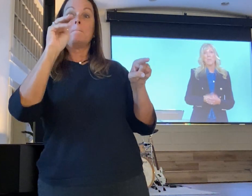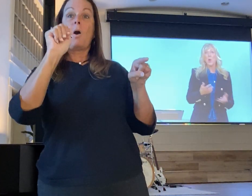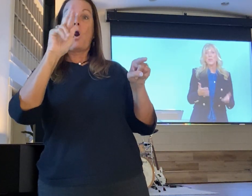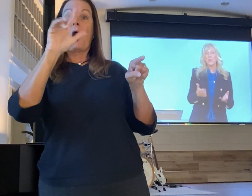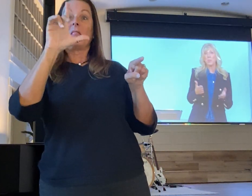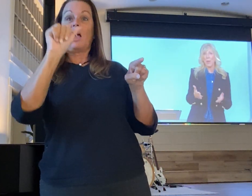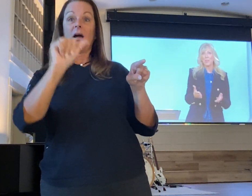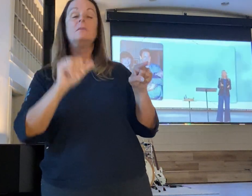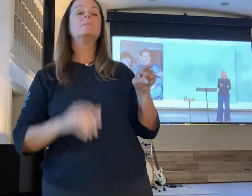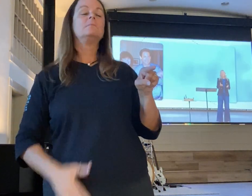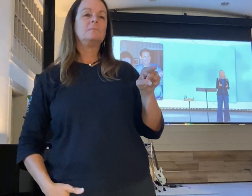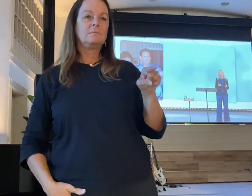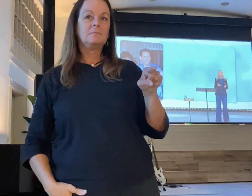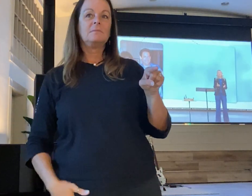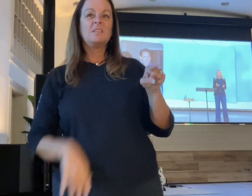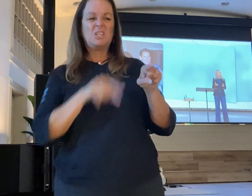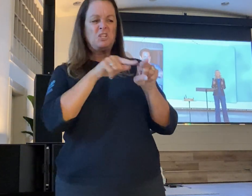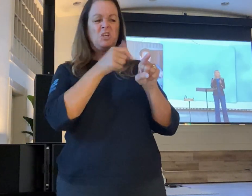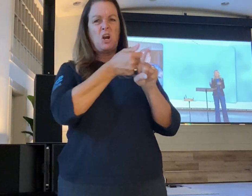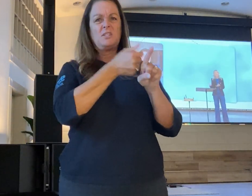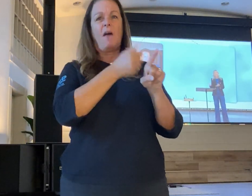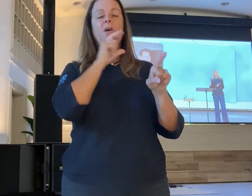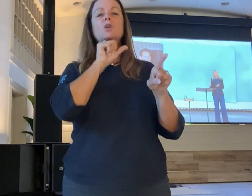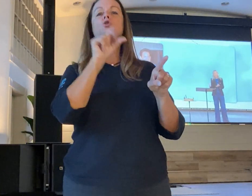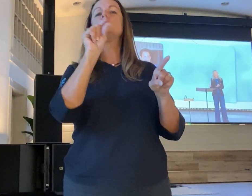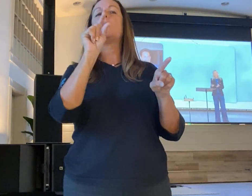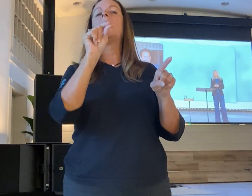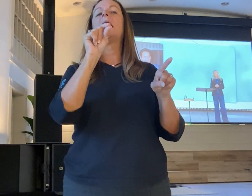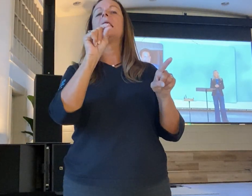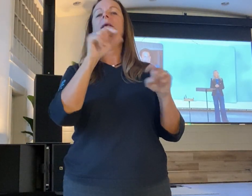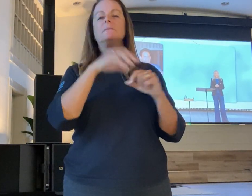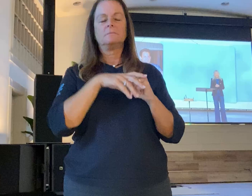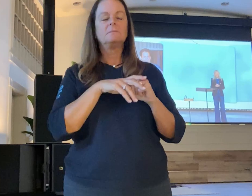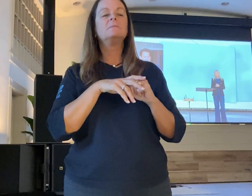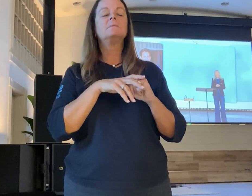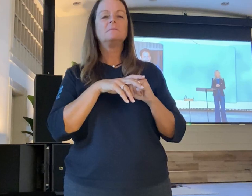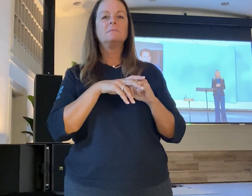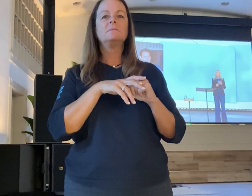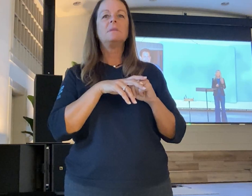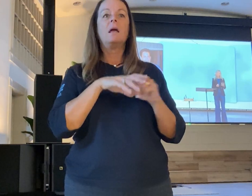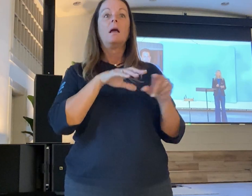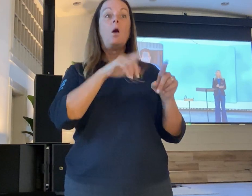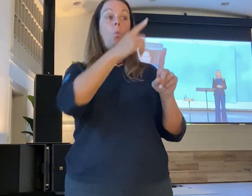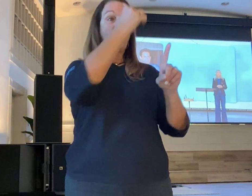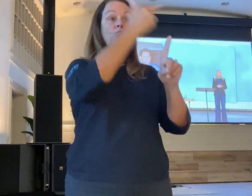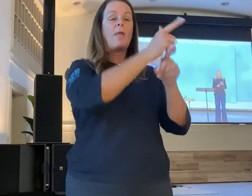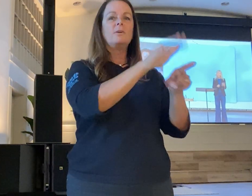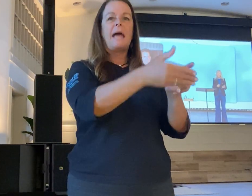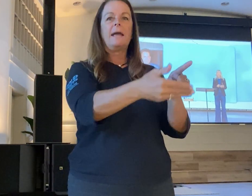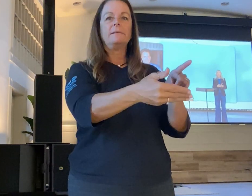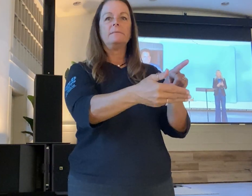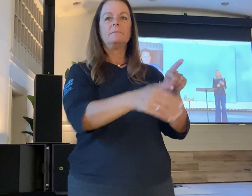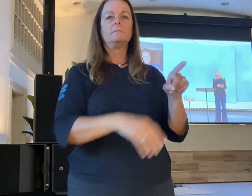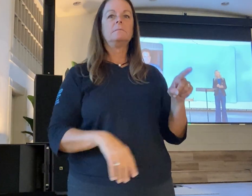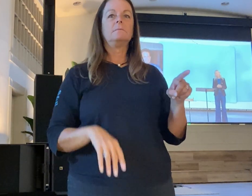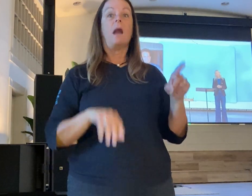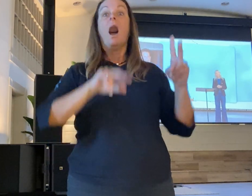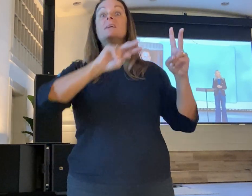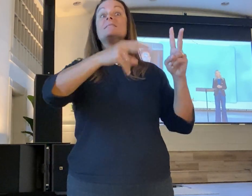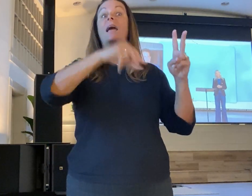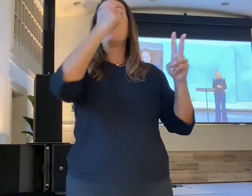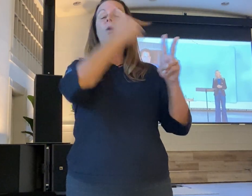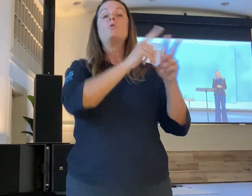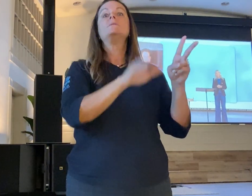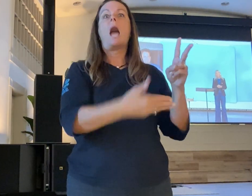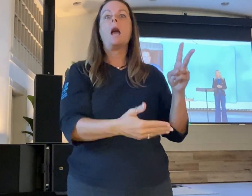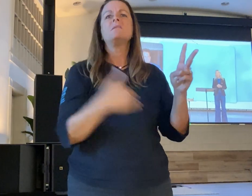20s, lost both of her brothers, tragically, in their early 30s, Todd became a brother to David and to